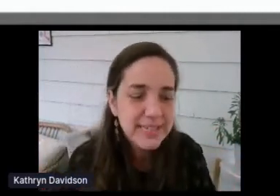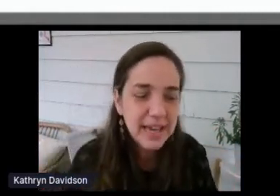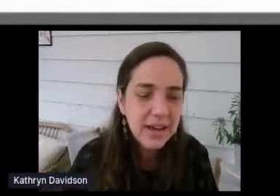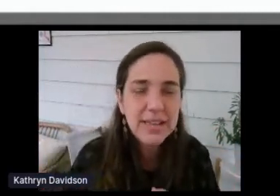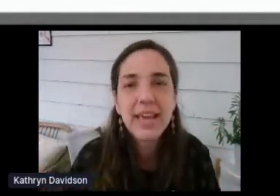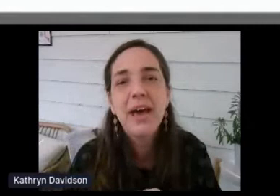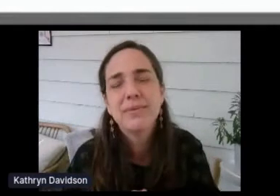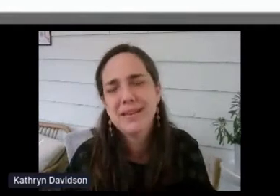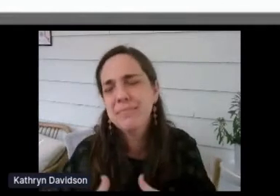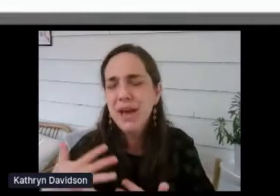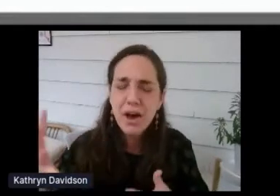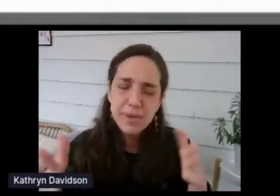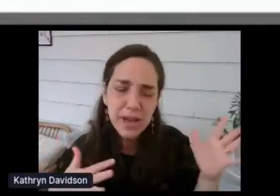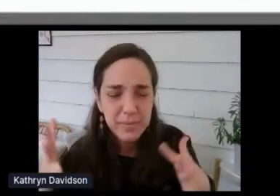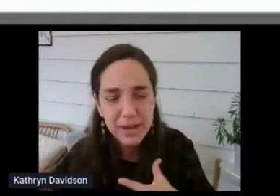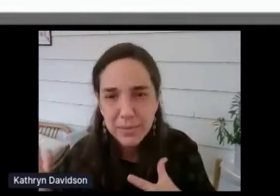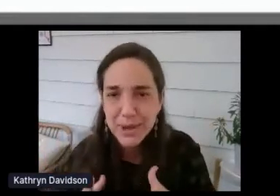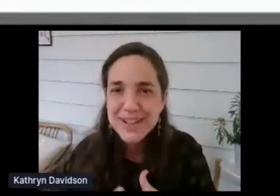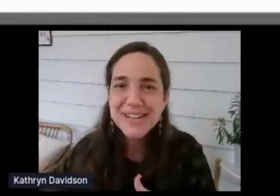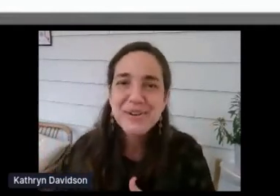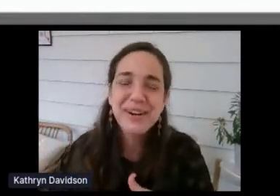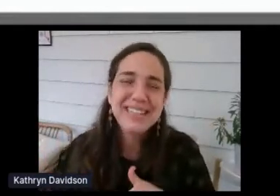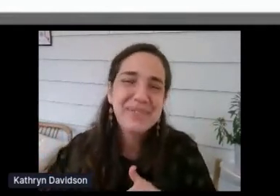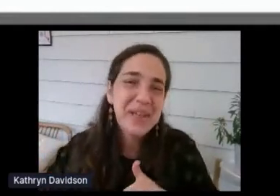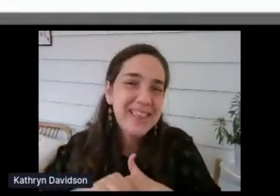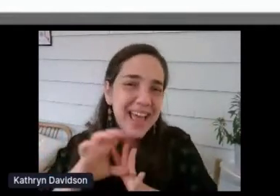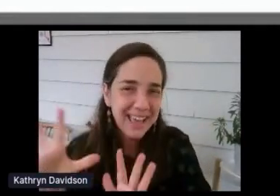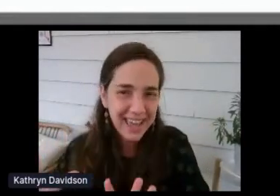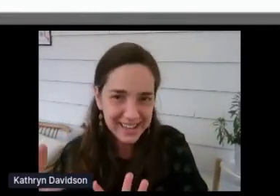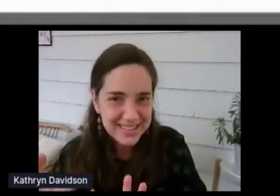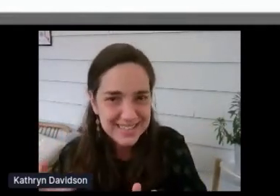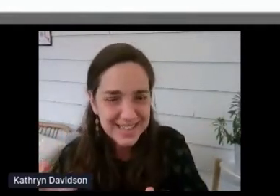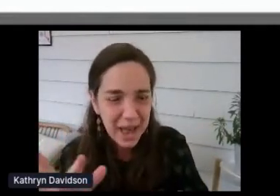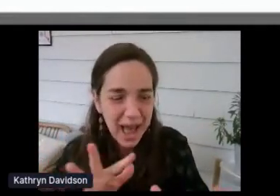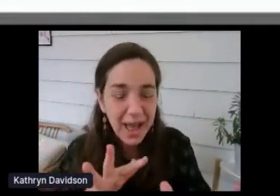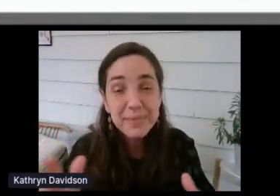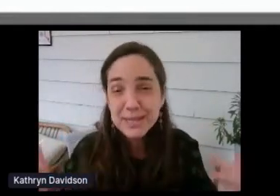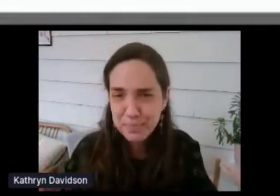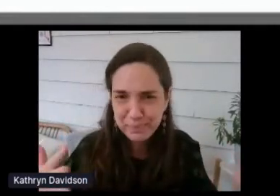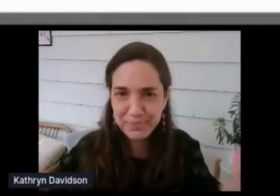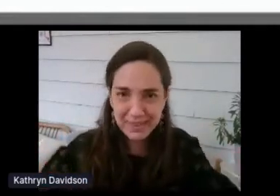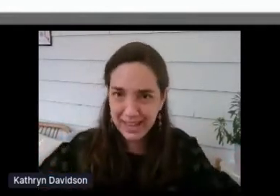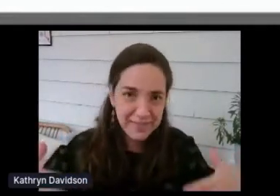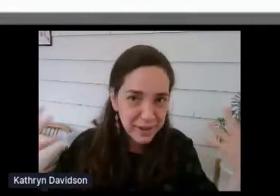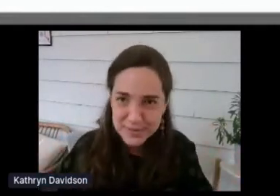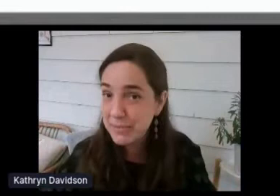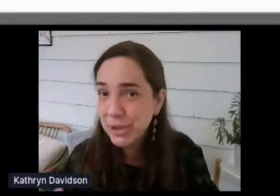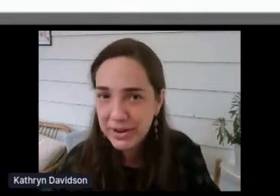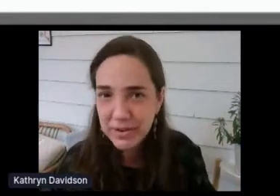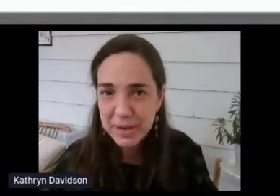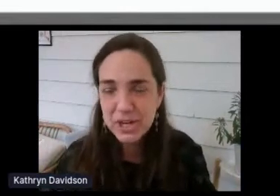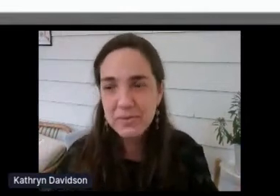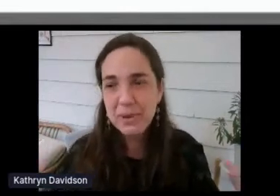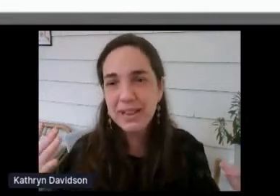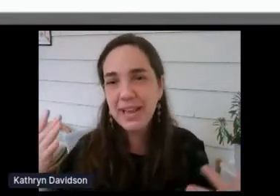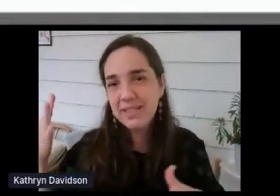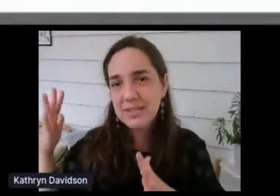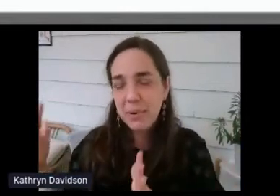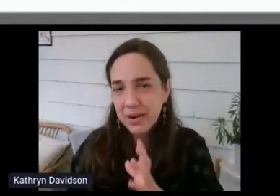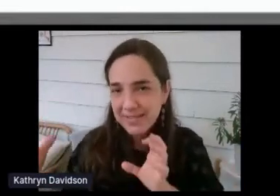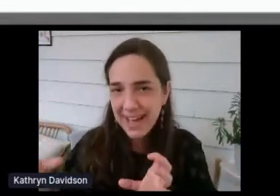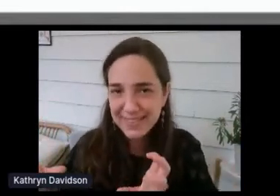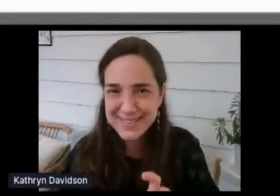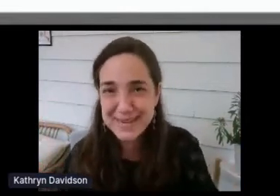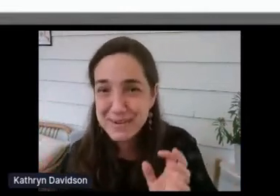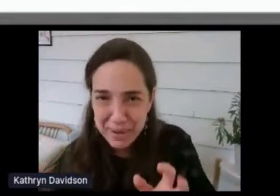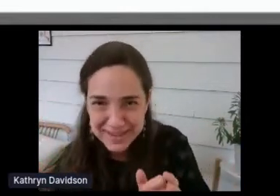similar, if I say, oh, the cat was like meow, meow, meow, meow, right? So in that case, I'm giving you similar information, but like there's a